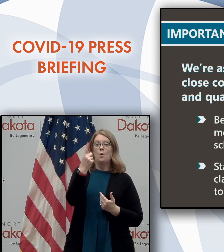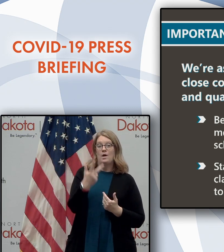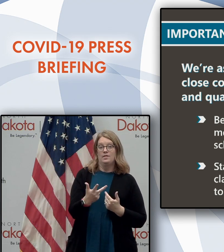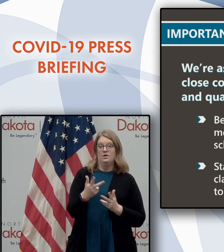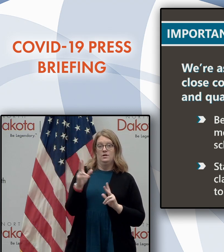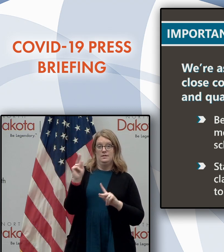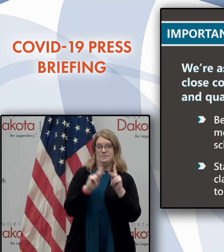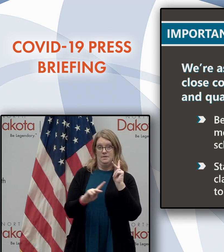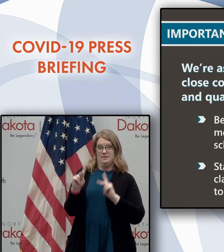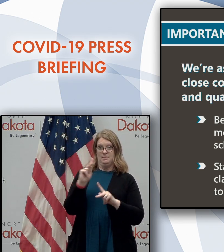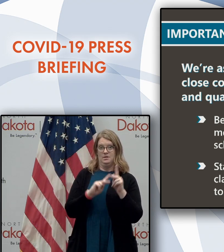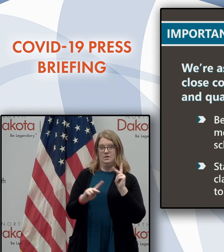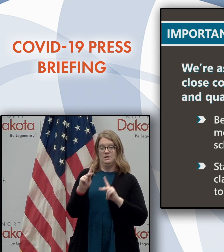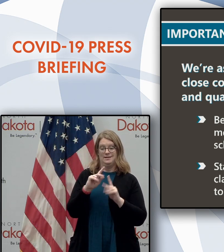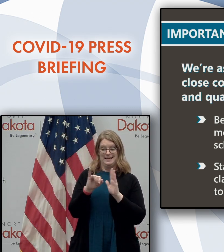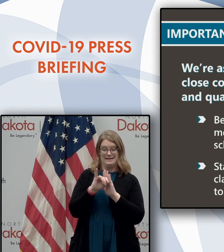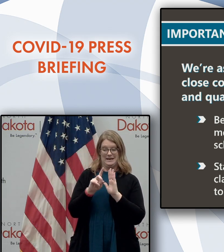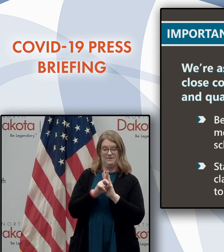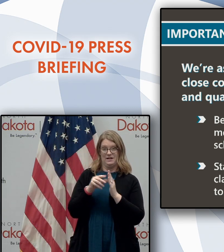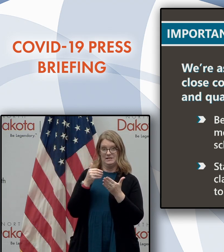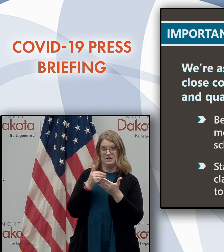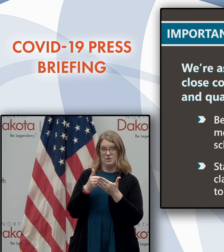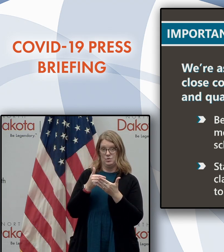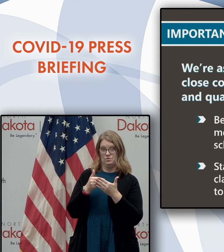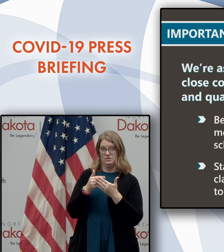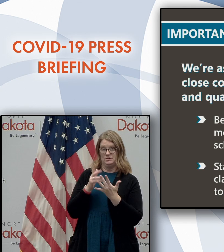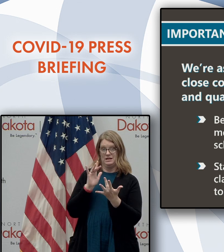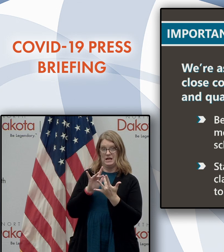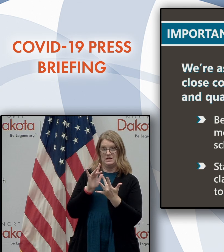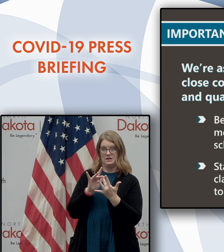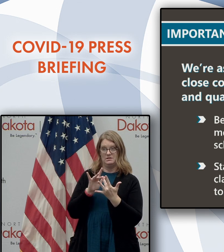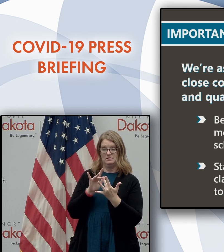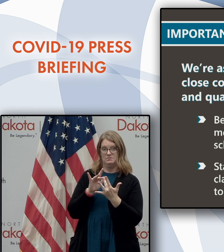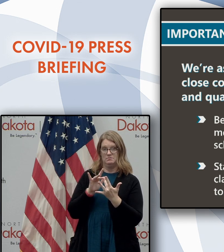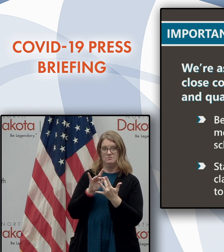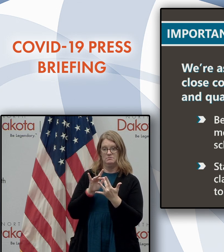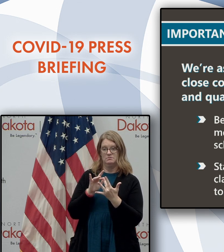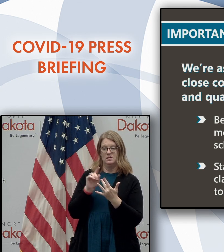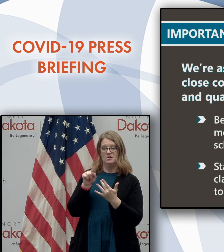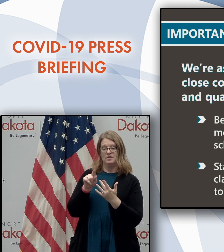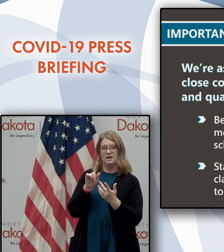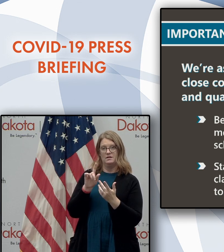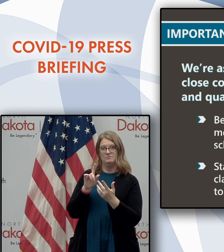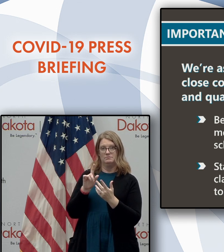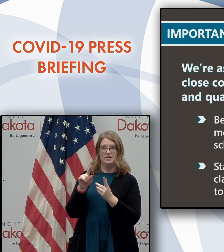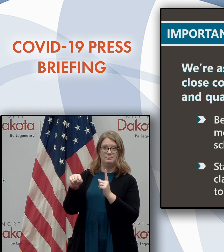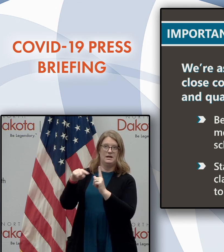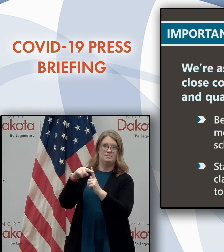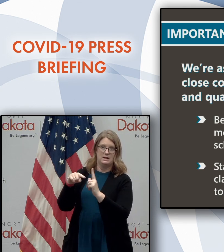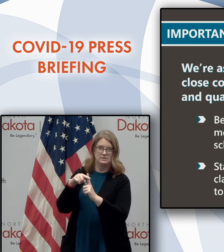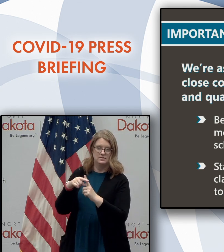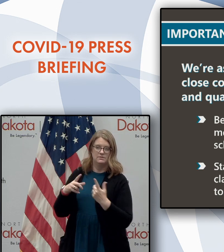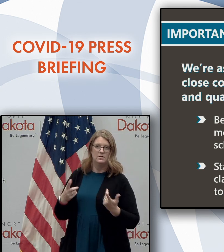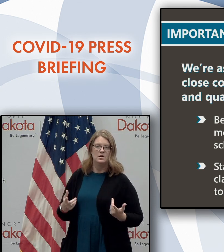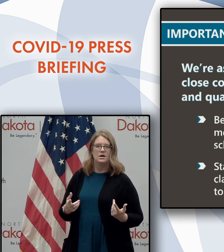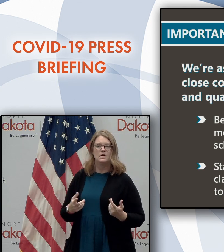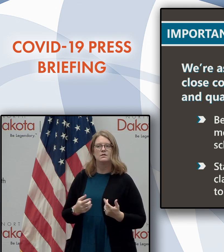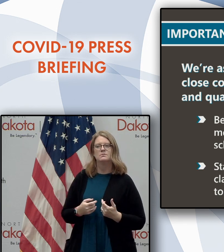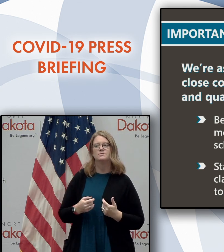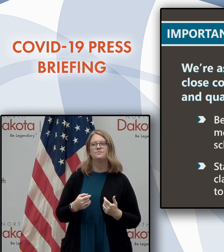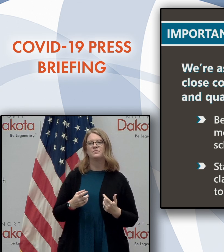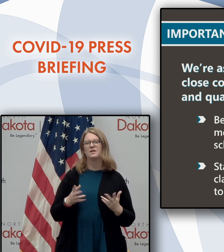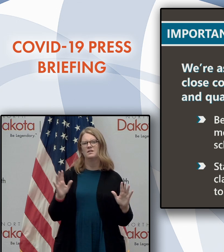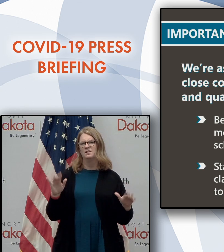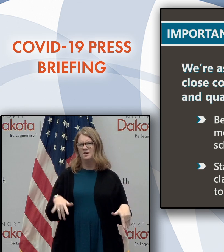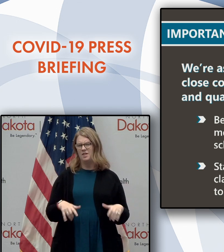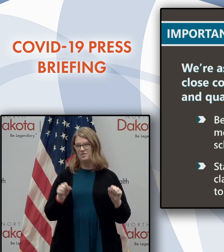people who were identified as a close contact to a positive at some point themselves became positive. So if you think the